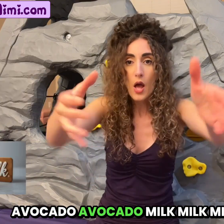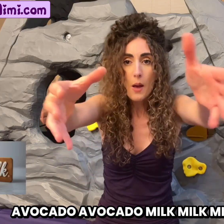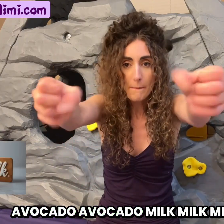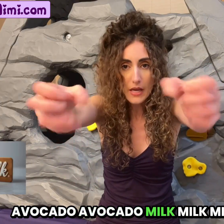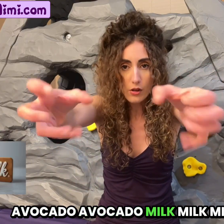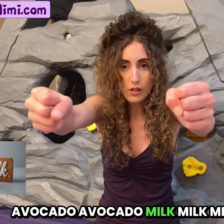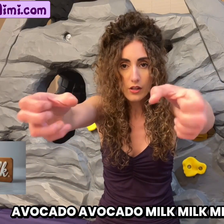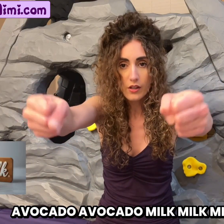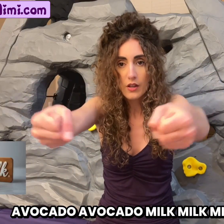Milk.